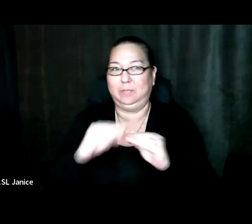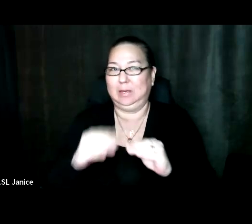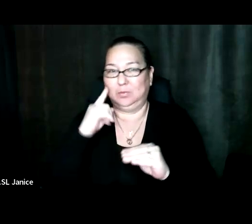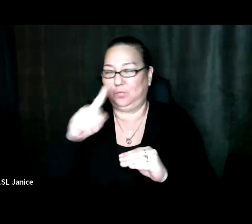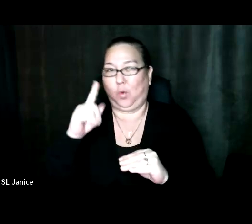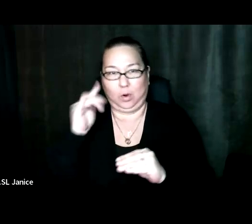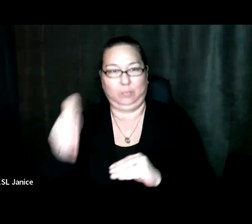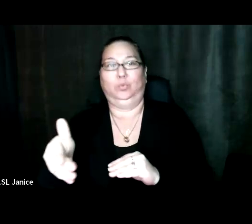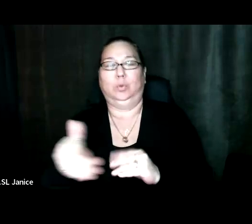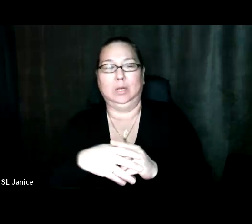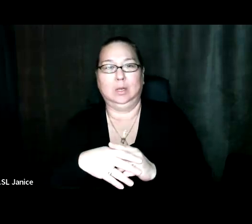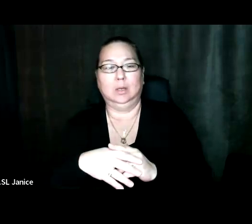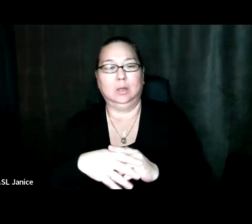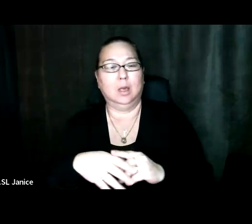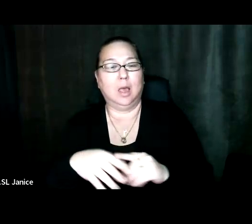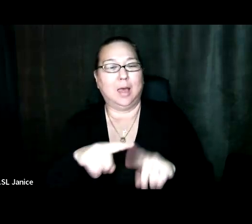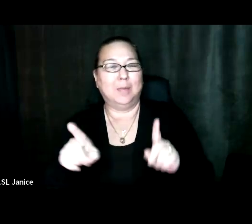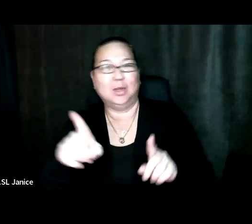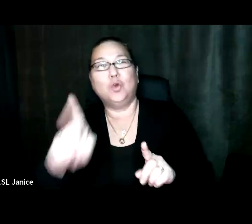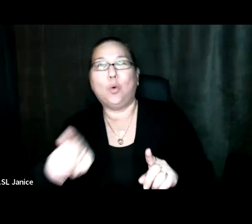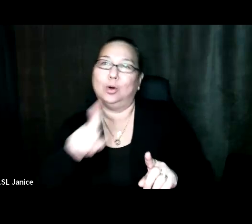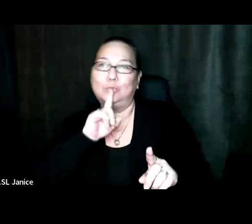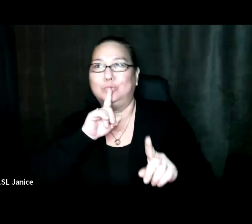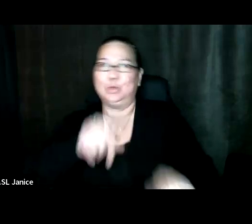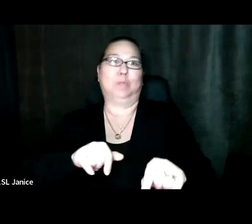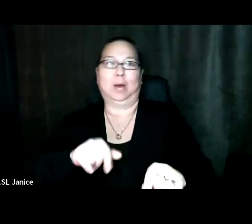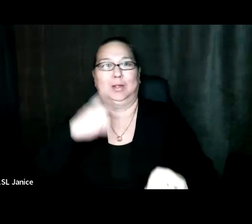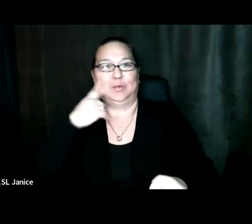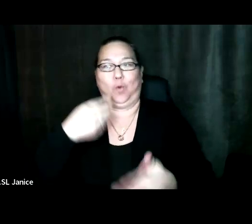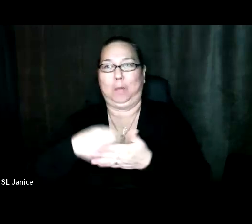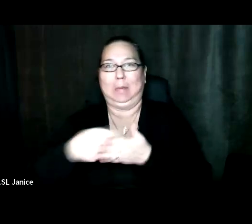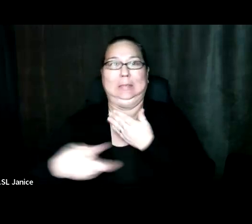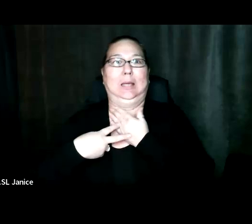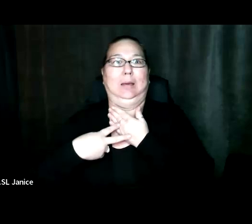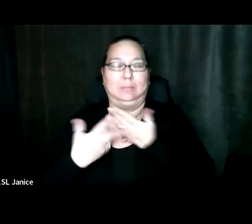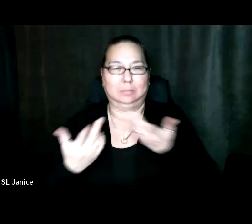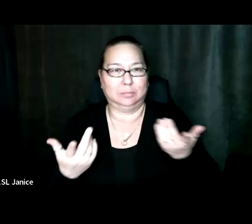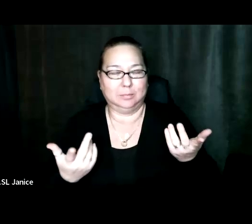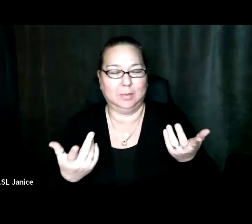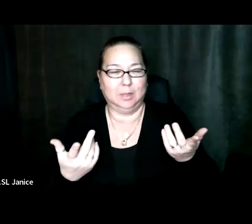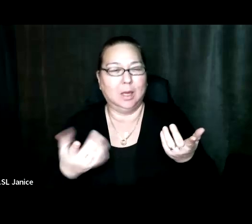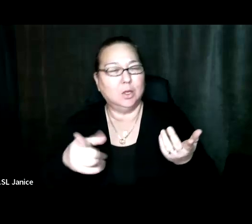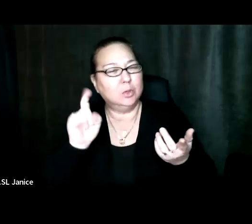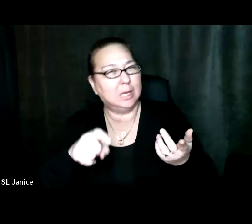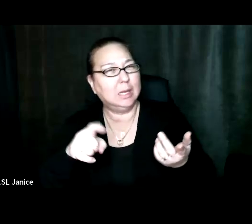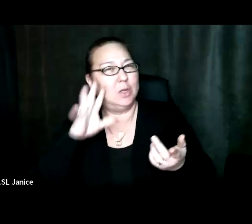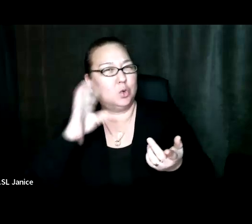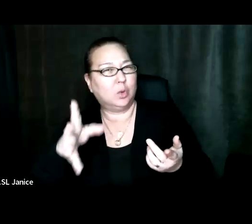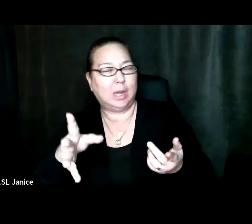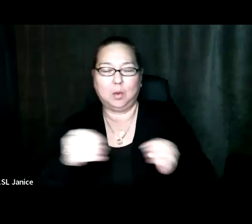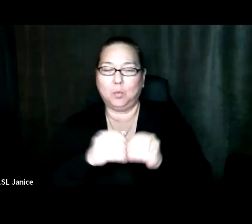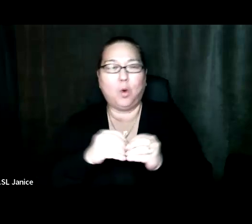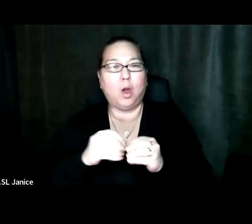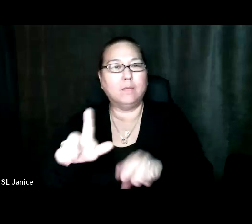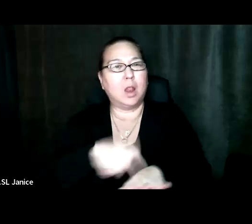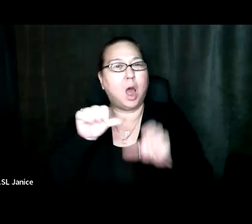knee-jerk reaction to a budgetary deficit. The much larger issue is that BPS needs to create a long-term facilities